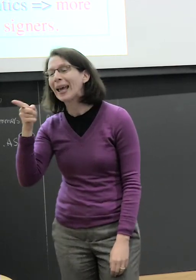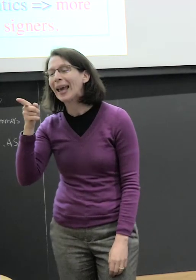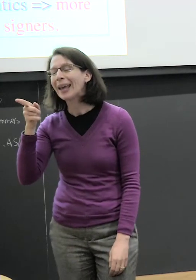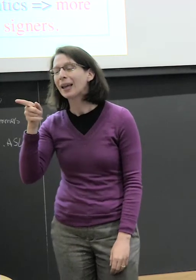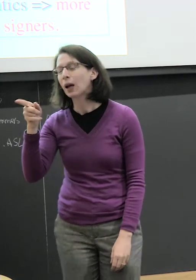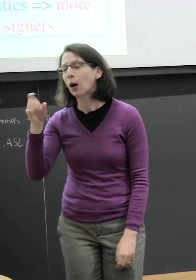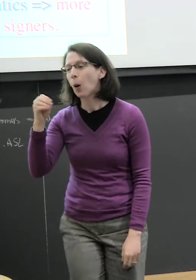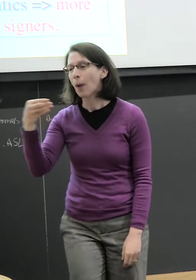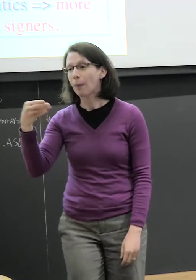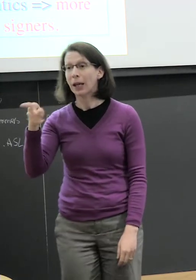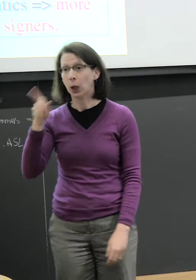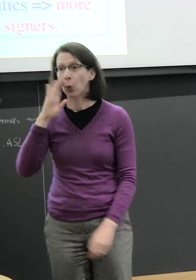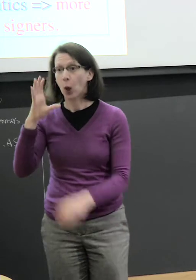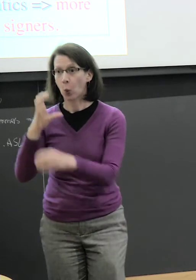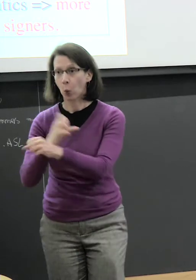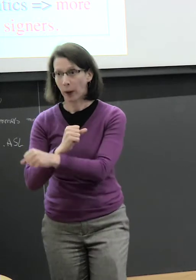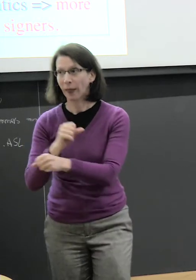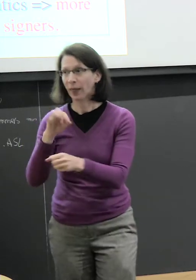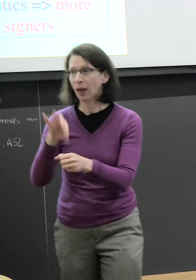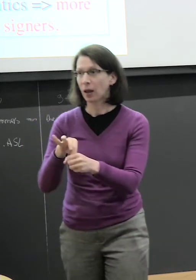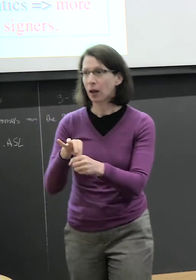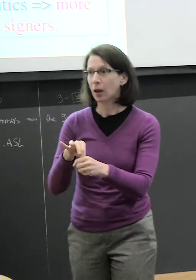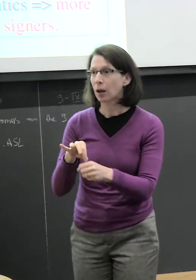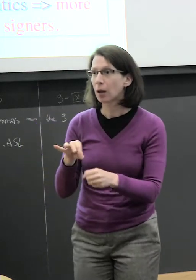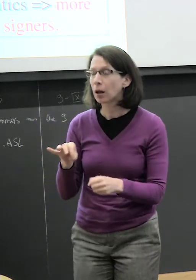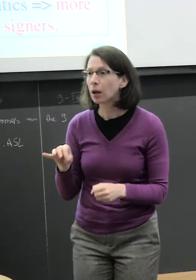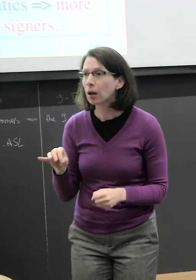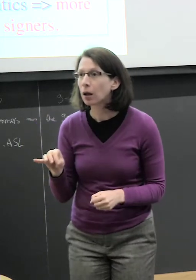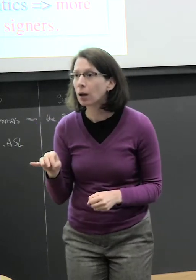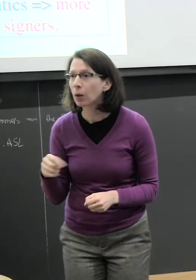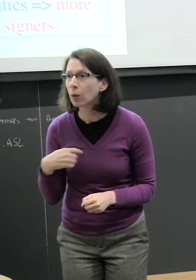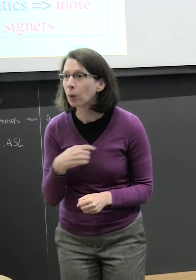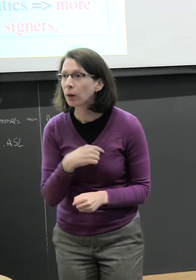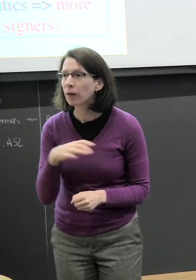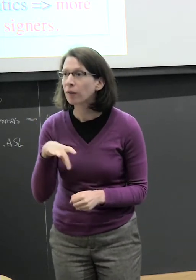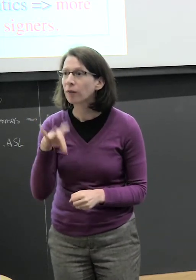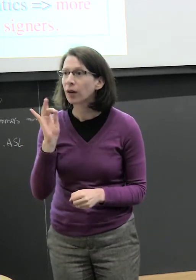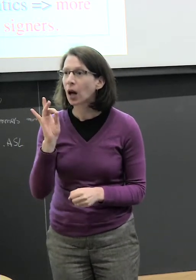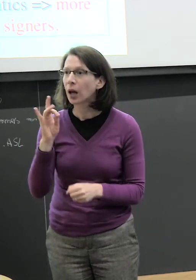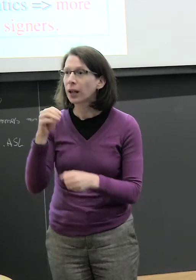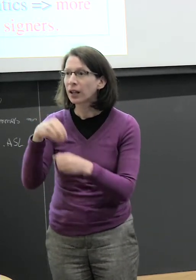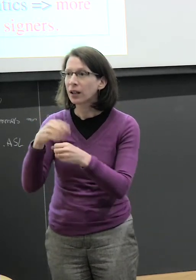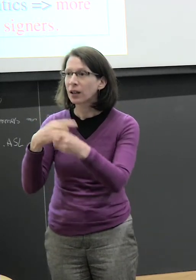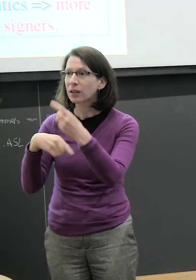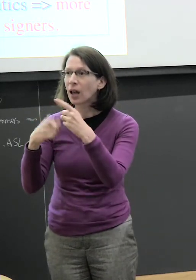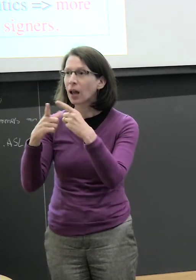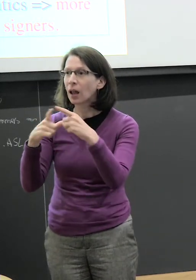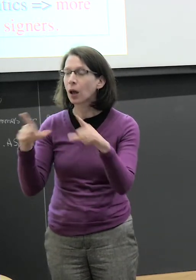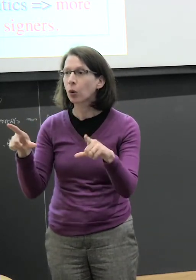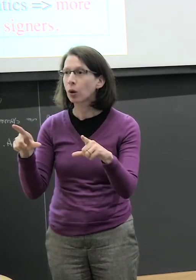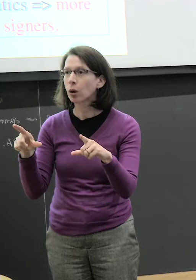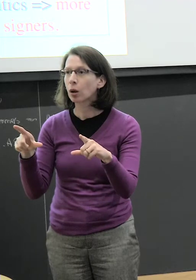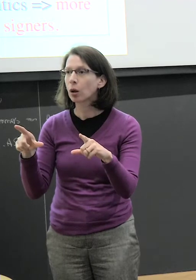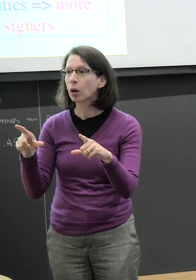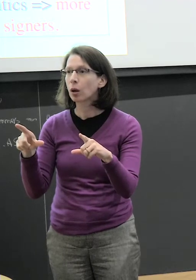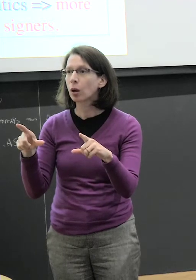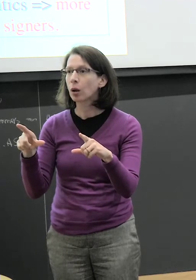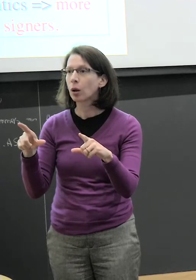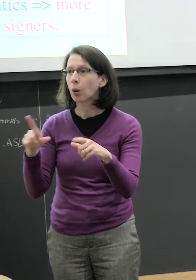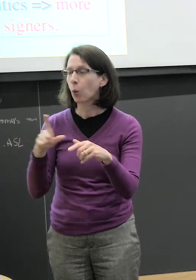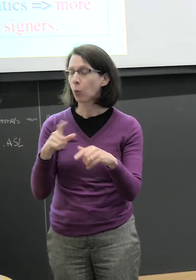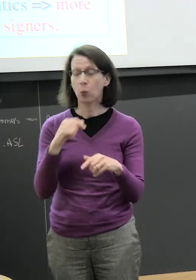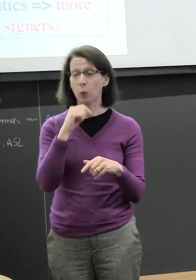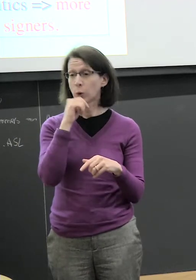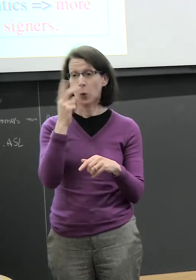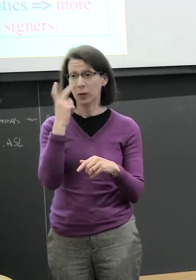that we find all the three in the sign language what we don't see in the